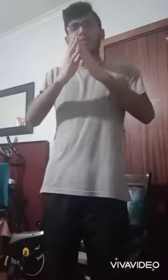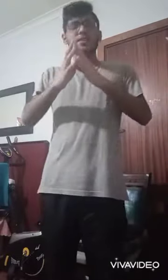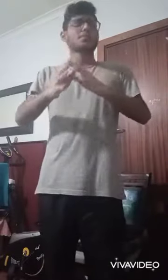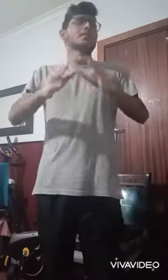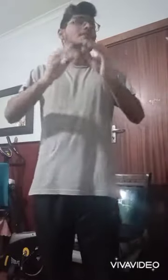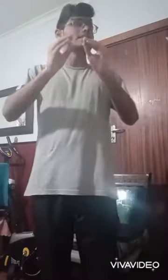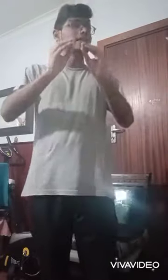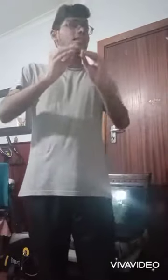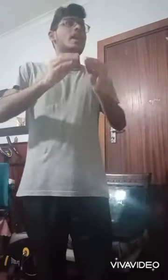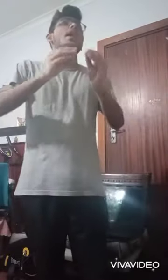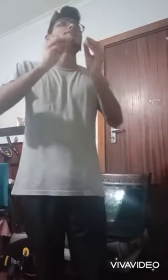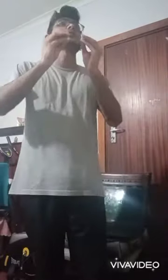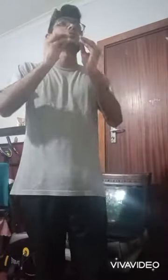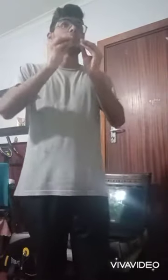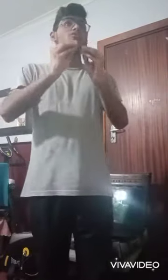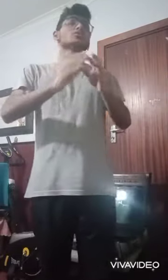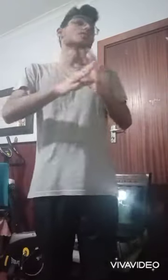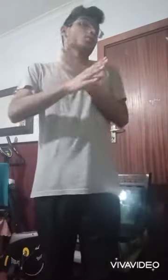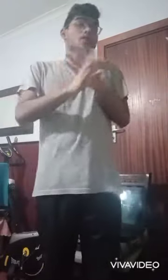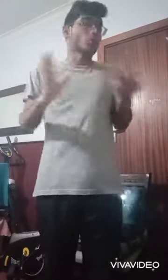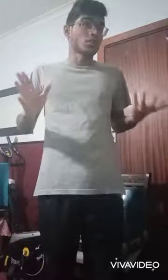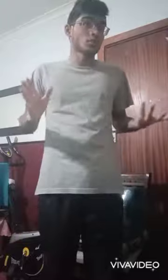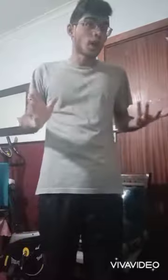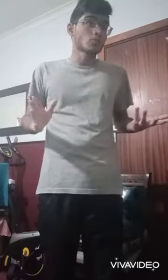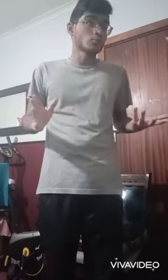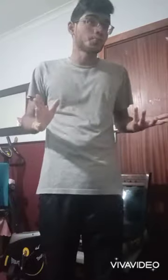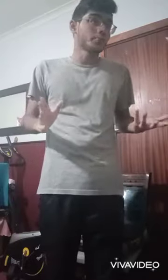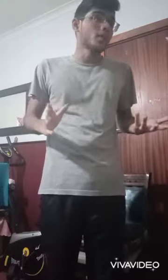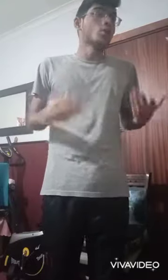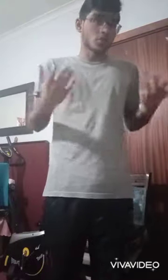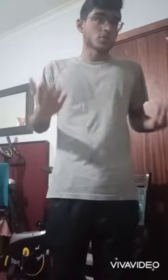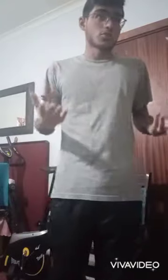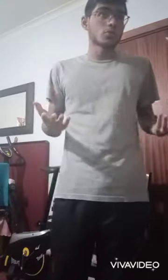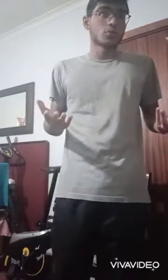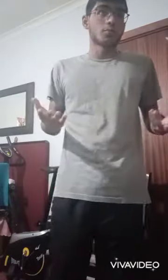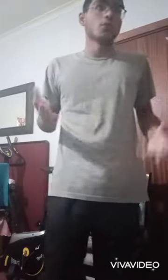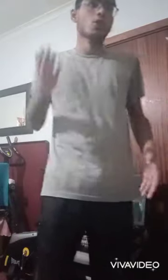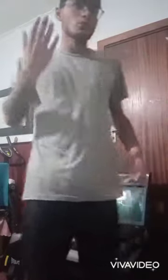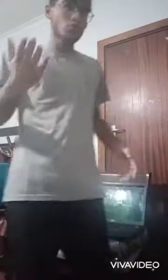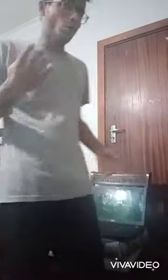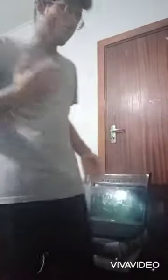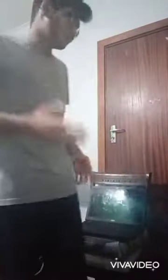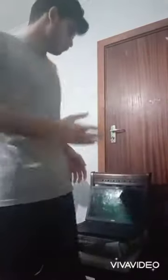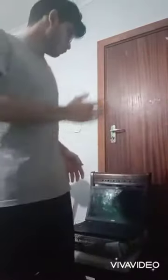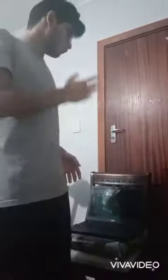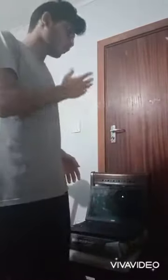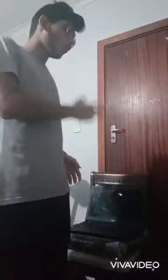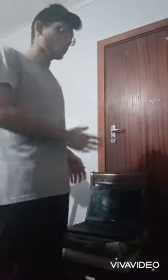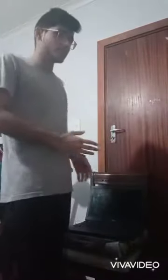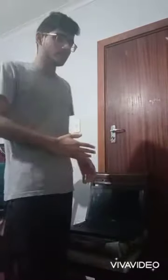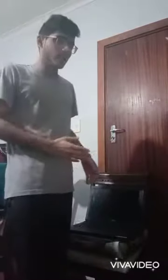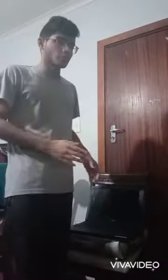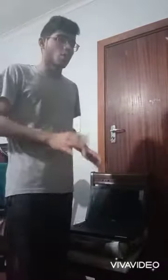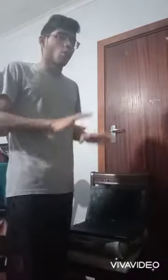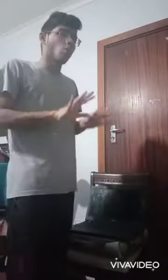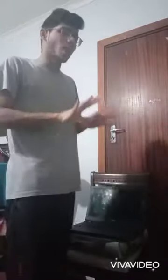water is seen as essential that we cannot live without, which is the truth. So we see that water